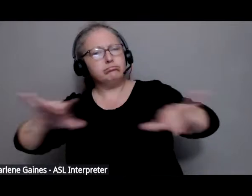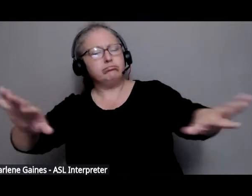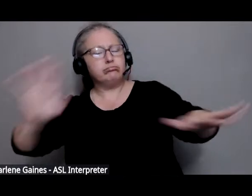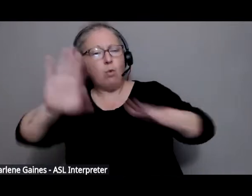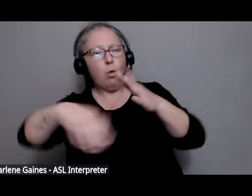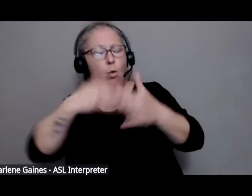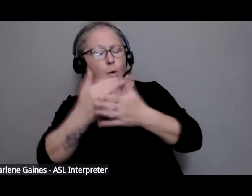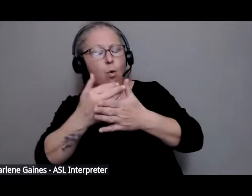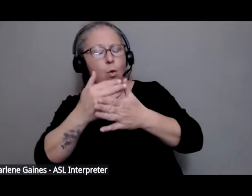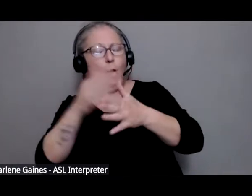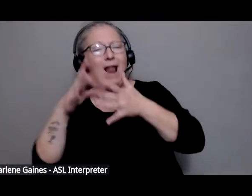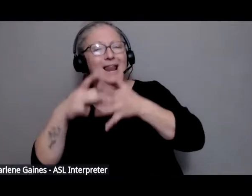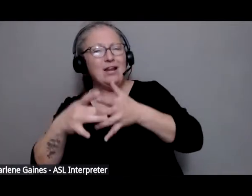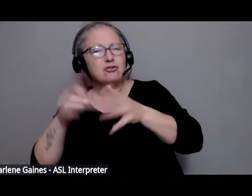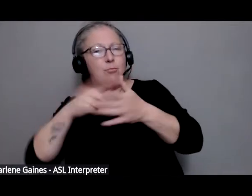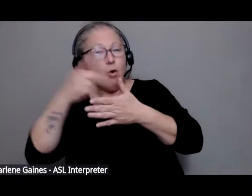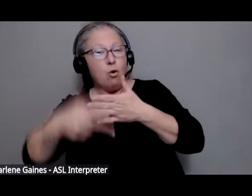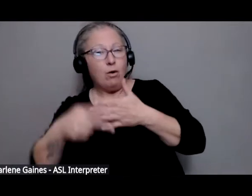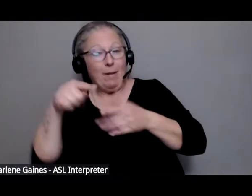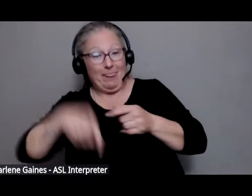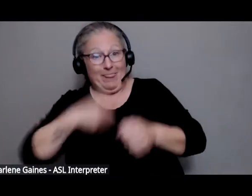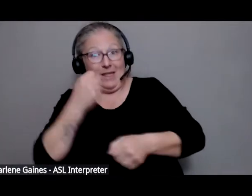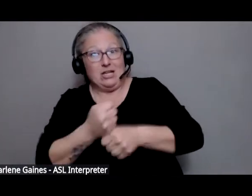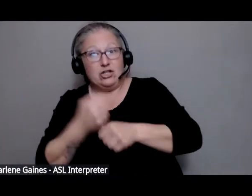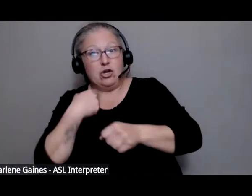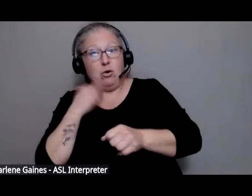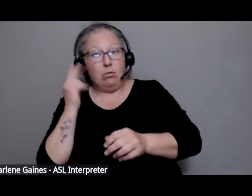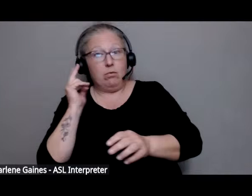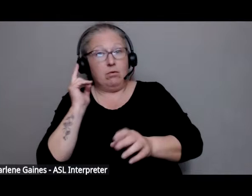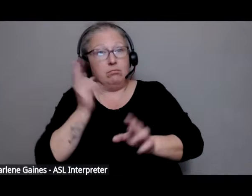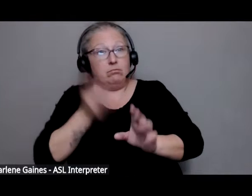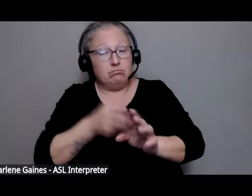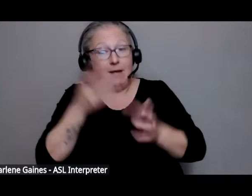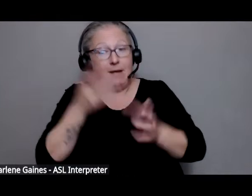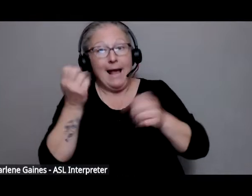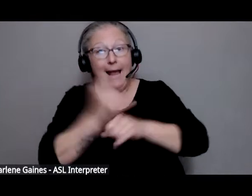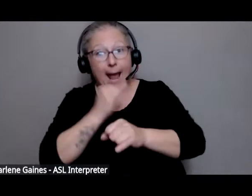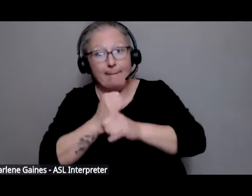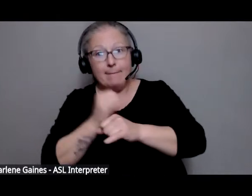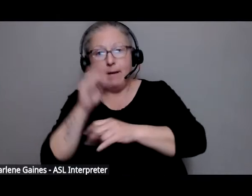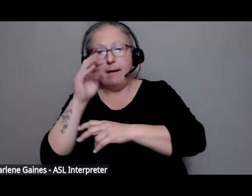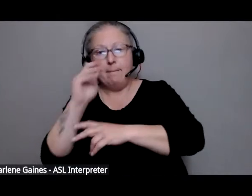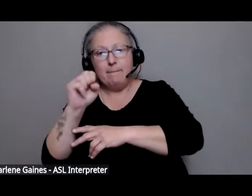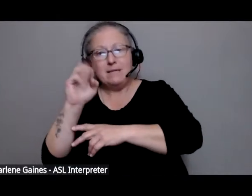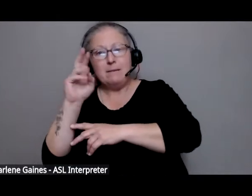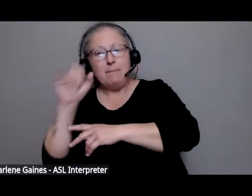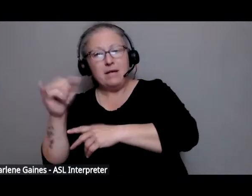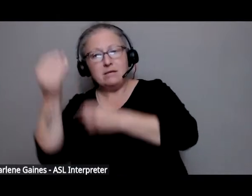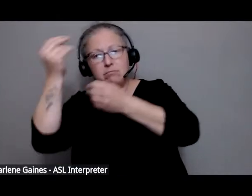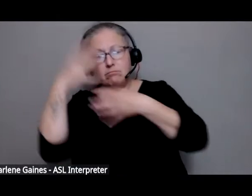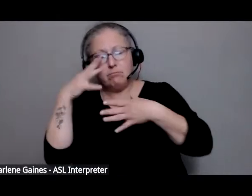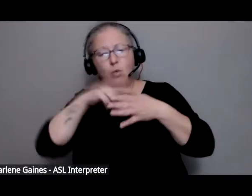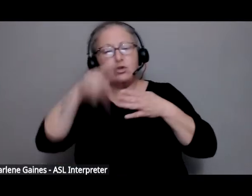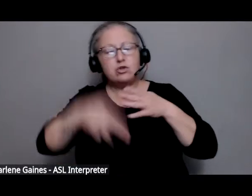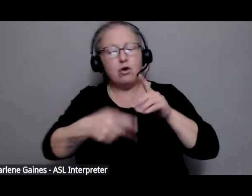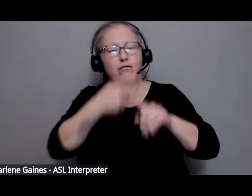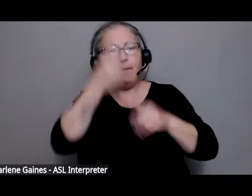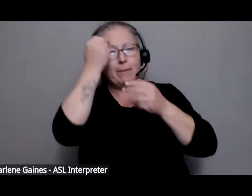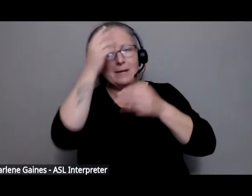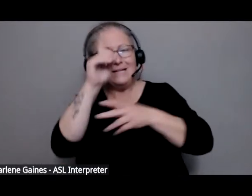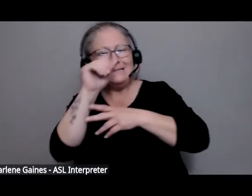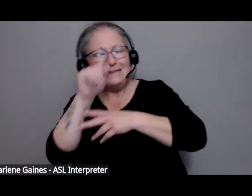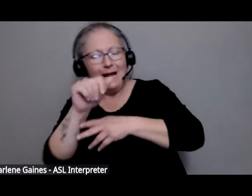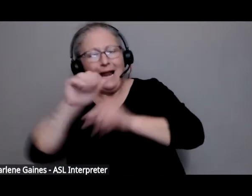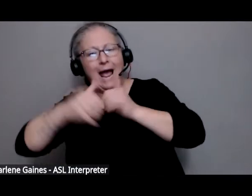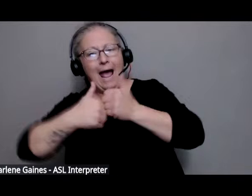think this year, as soon as we came onto campus, Miss Bussey was telling us about, the results from the data and how we needed